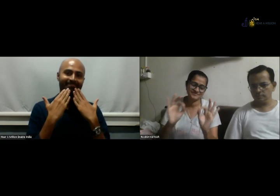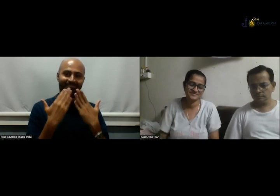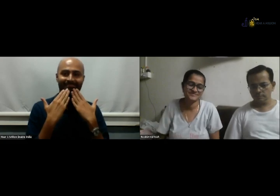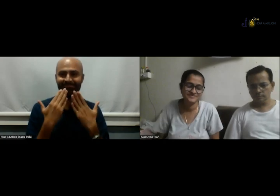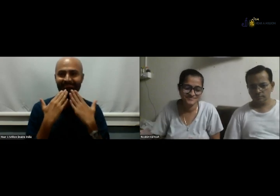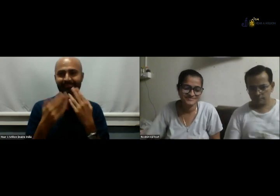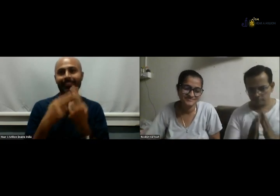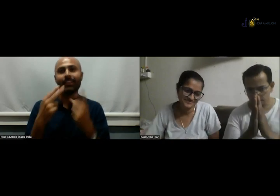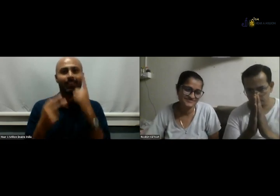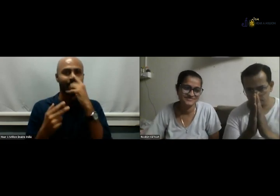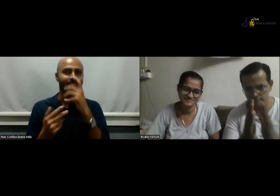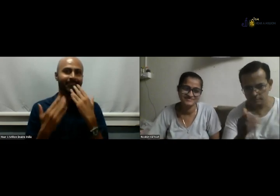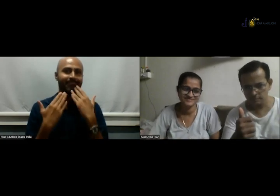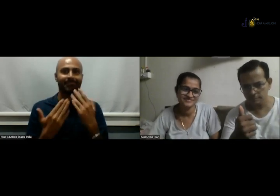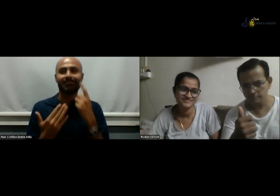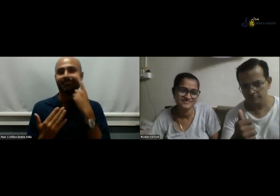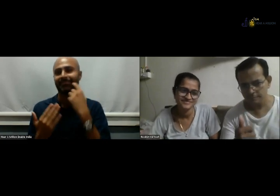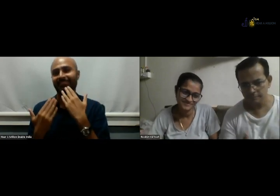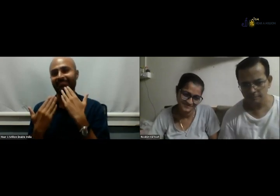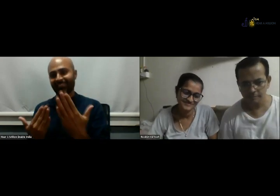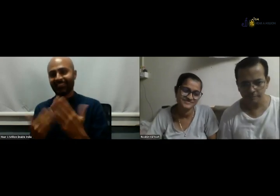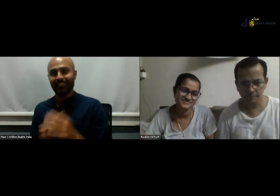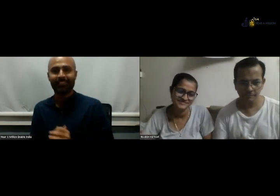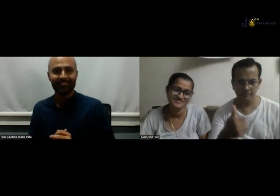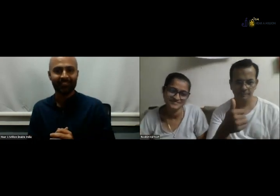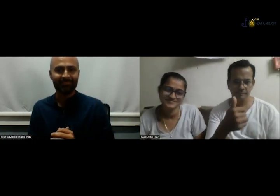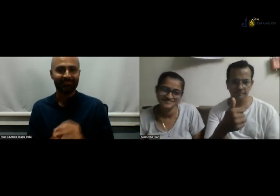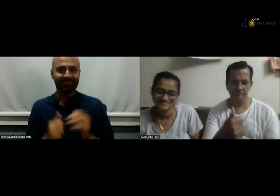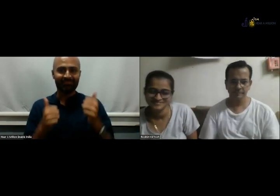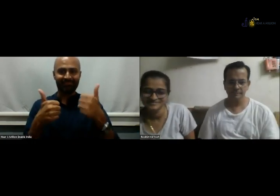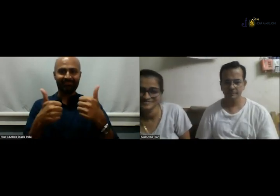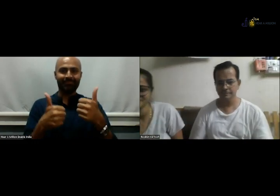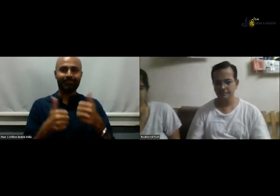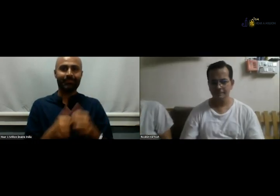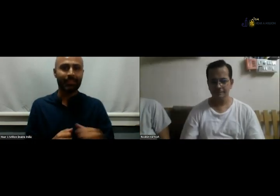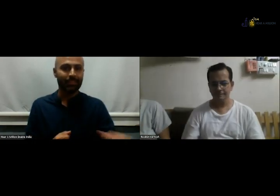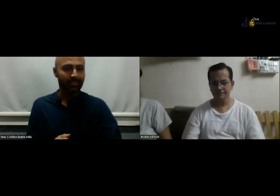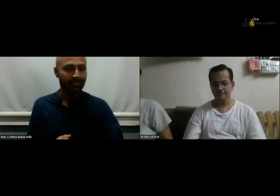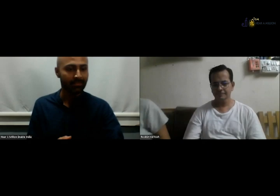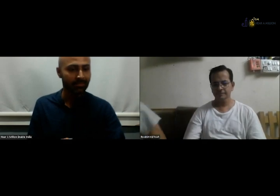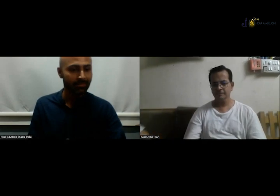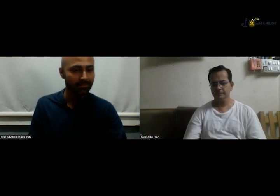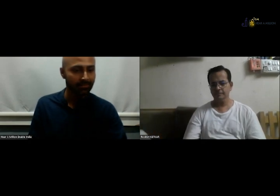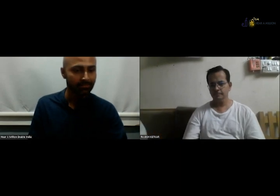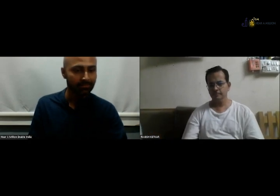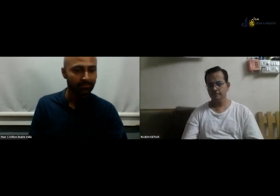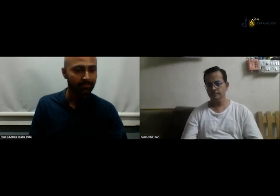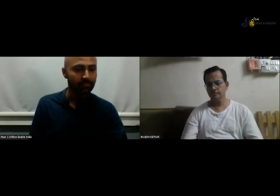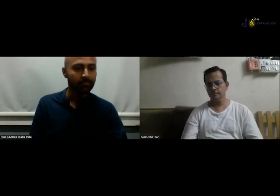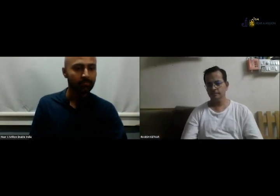That's what I wanted to say, and I pay my respect. Thank you, Rajesh.